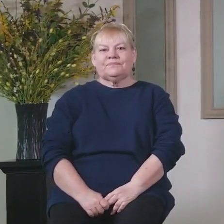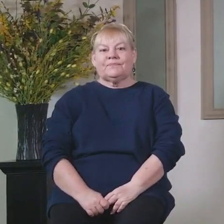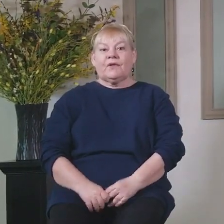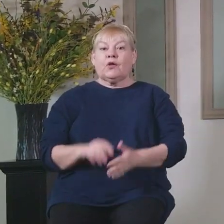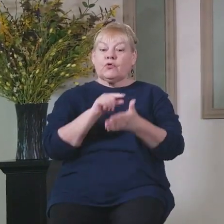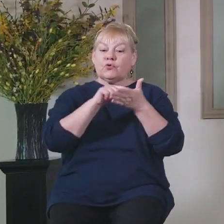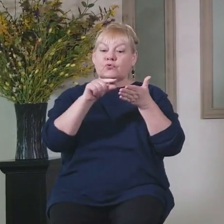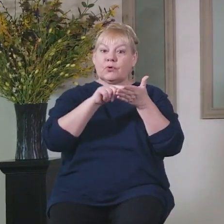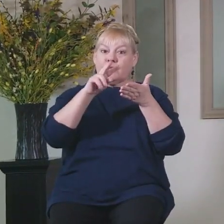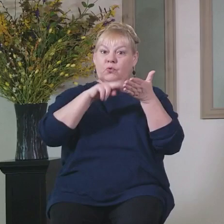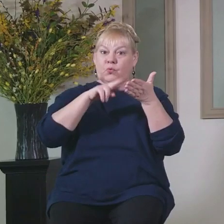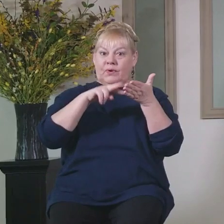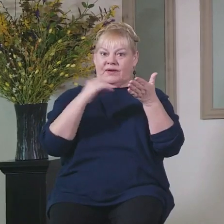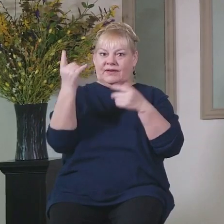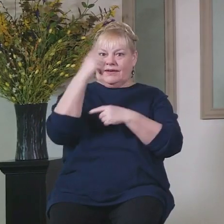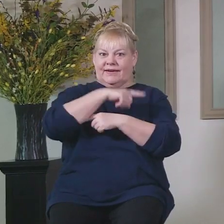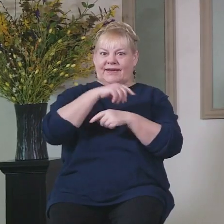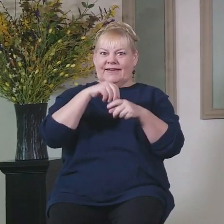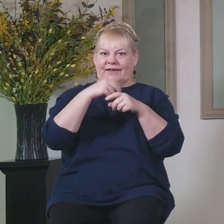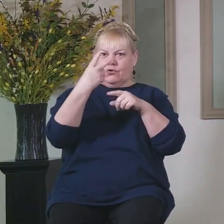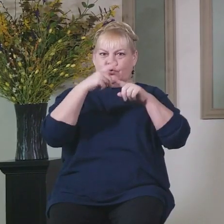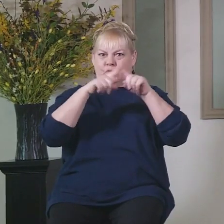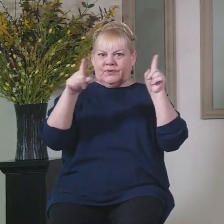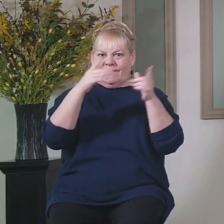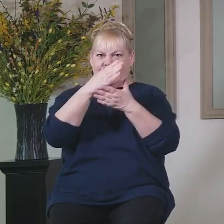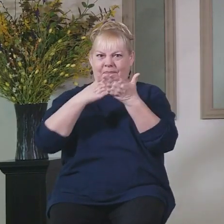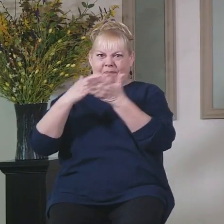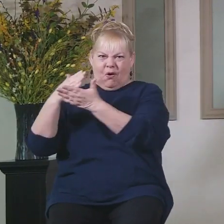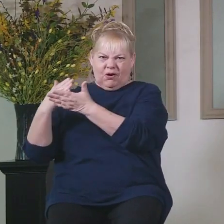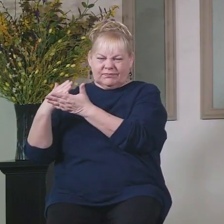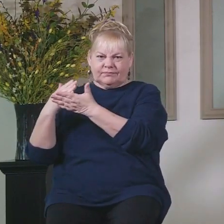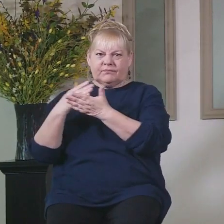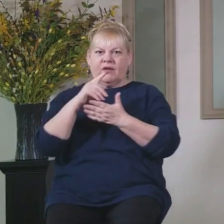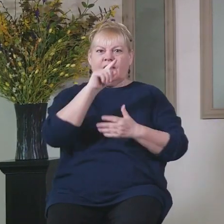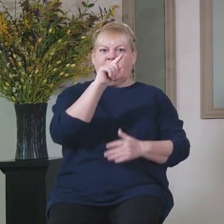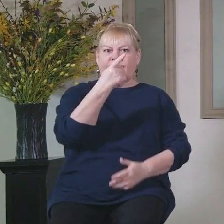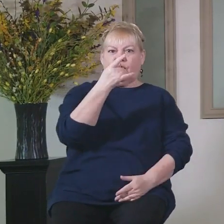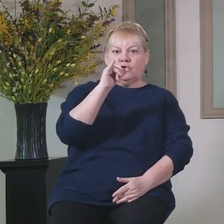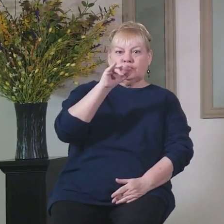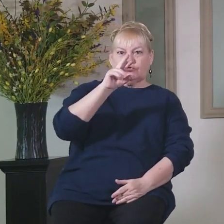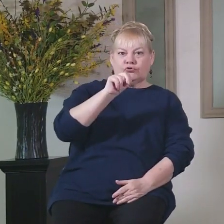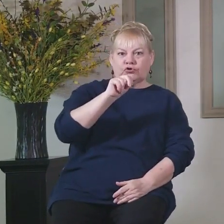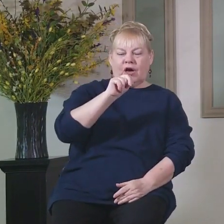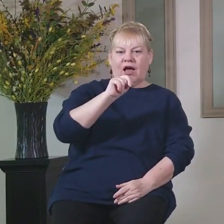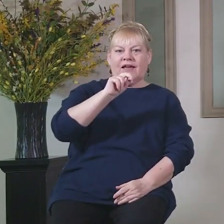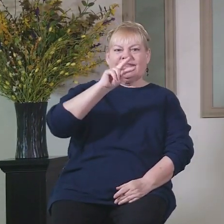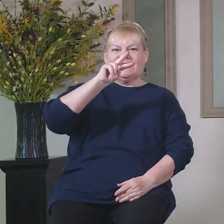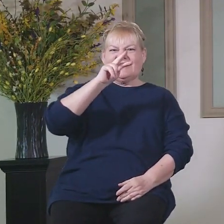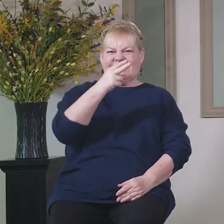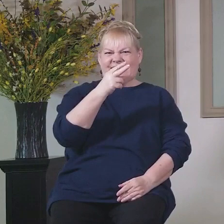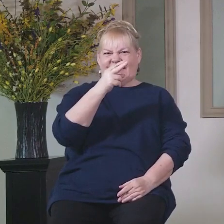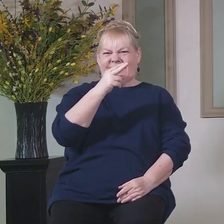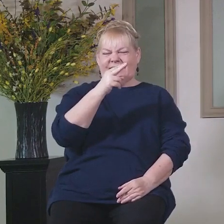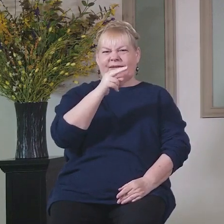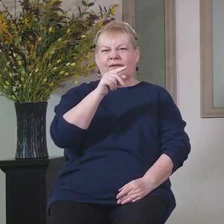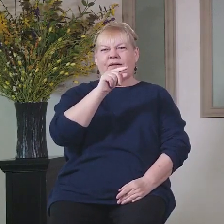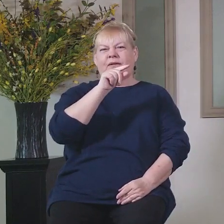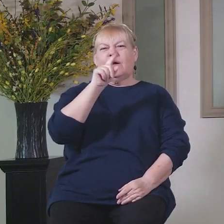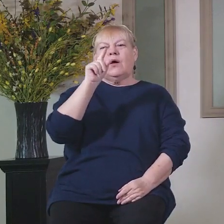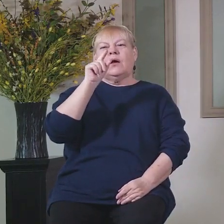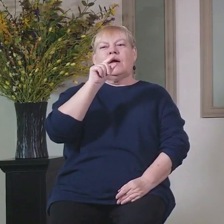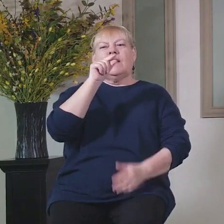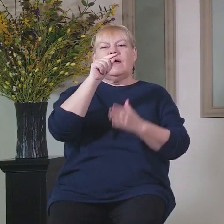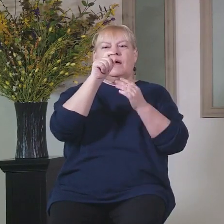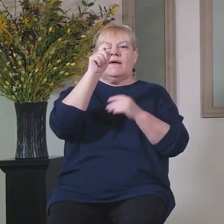The scripture reading today is actually going to be in two different portions here. It's 1 John, the second chapter. It's going to be verses 1 through